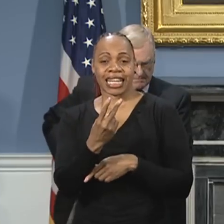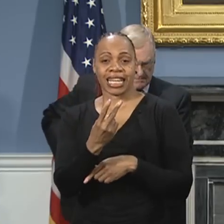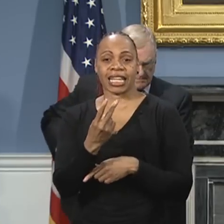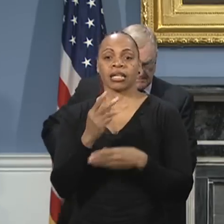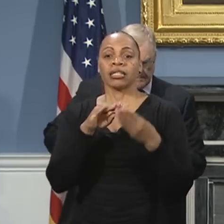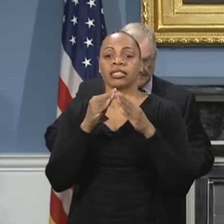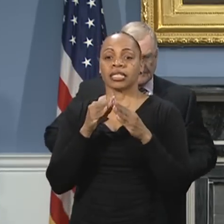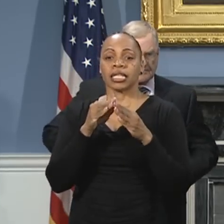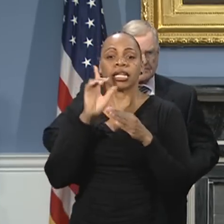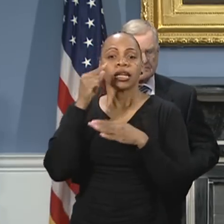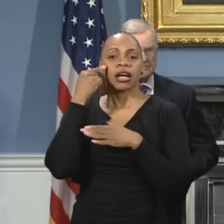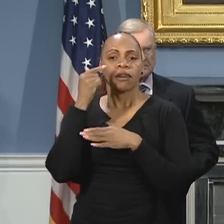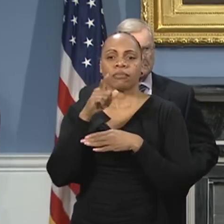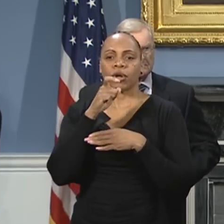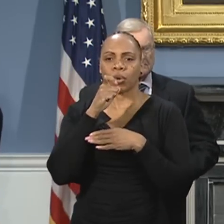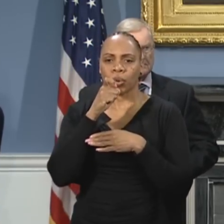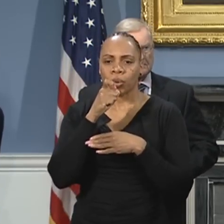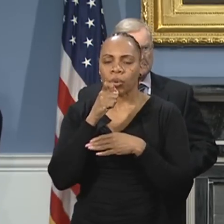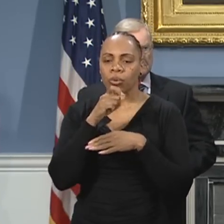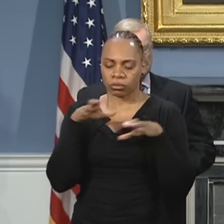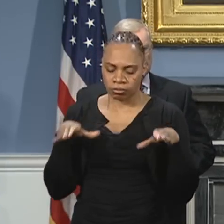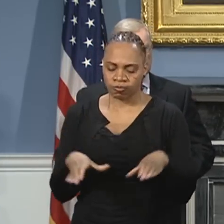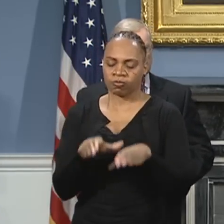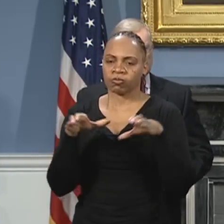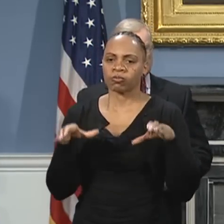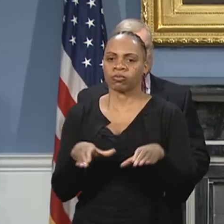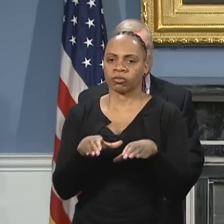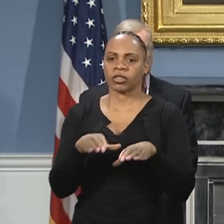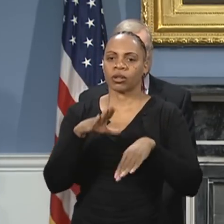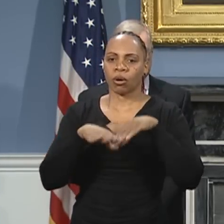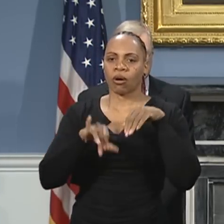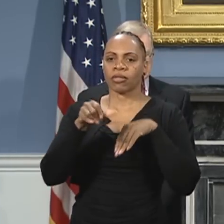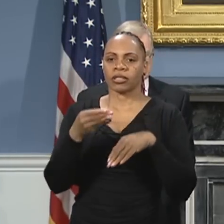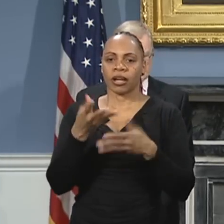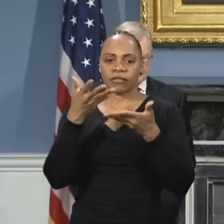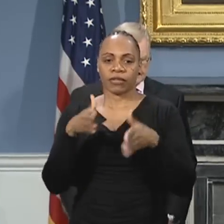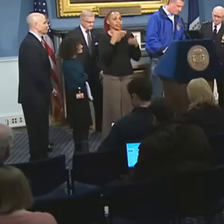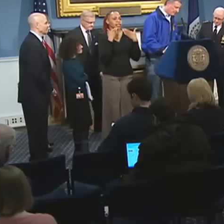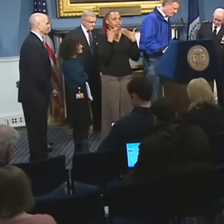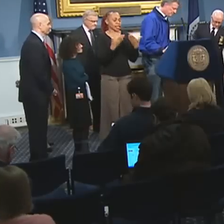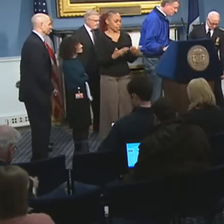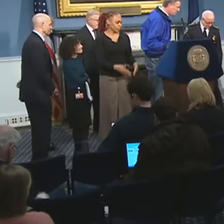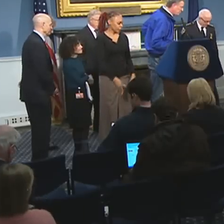and on the job getting things done for them, and that's what we endeavor to do. Thank you, everyone.